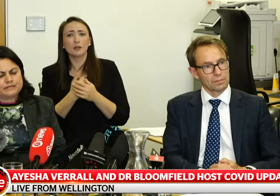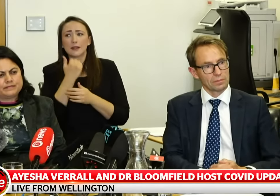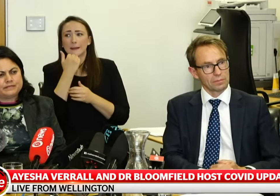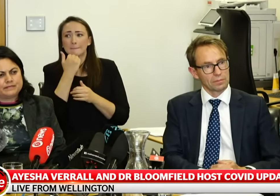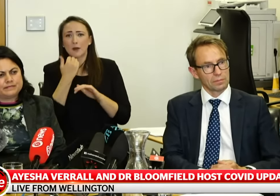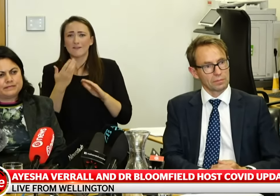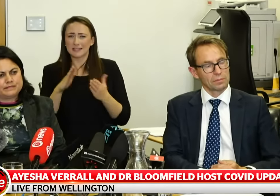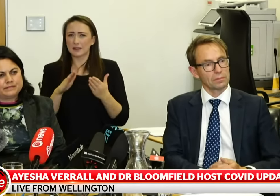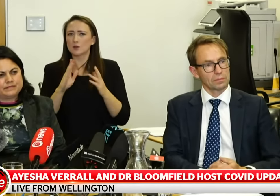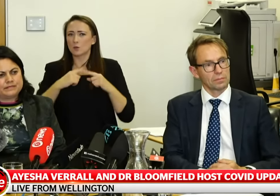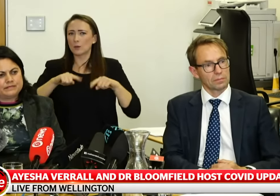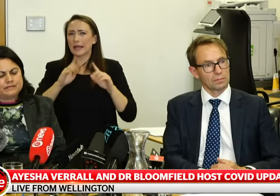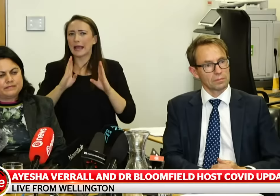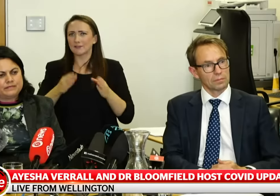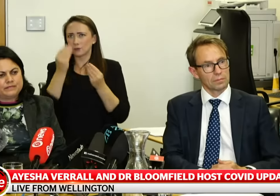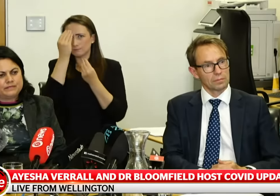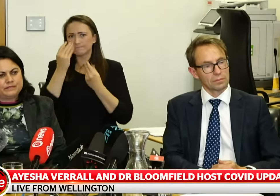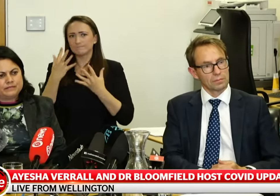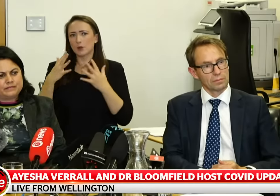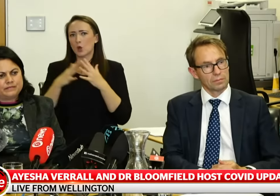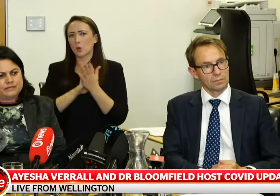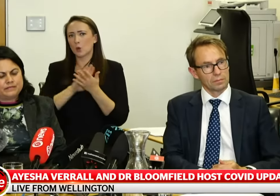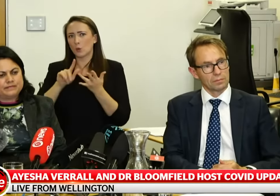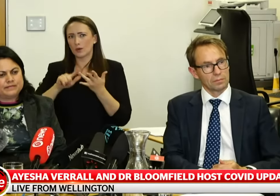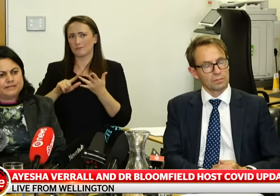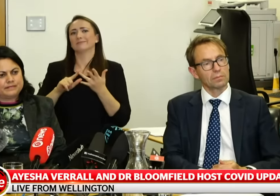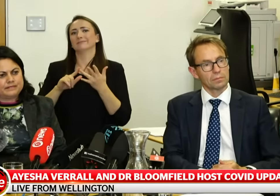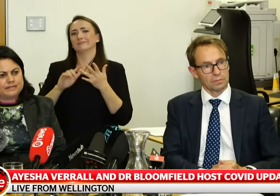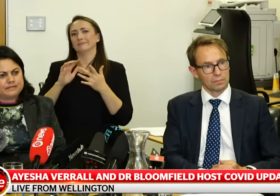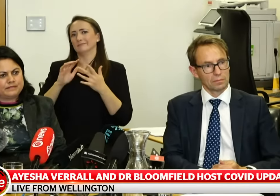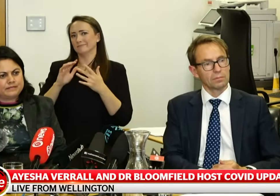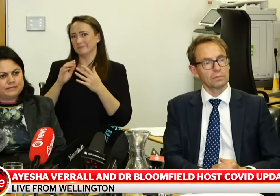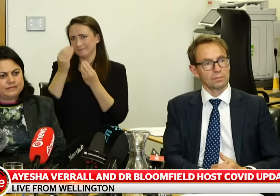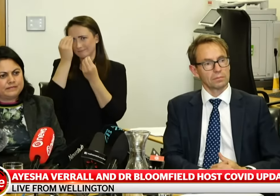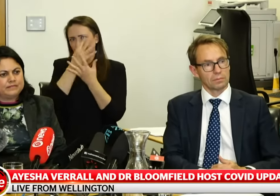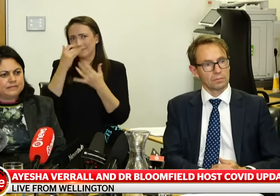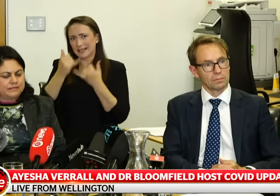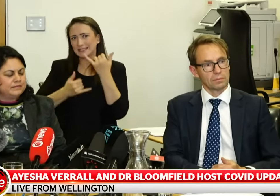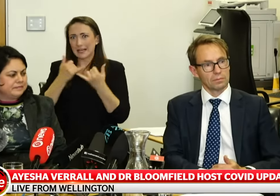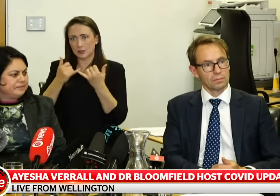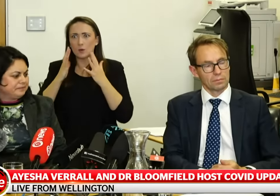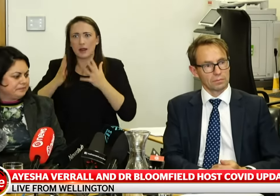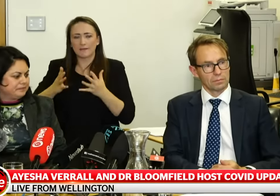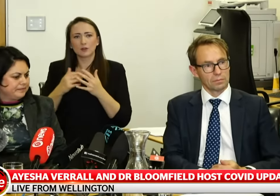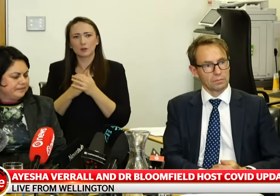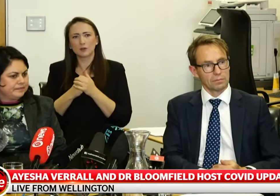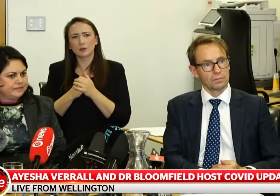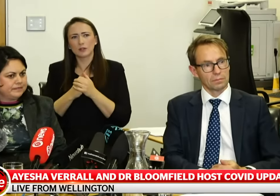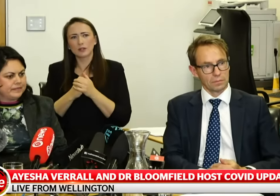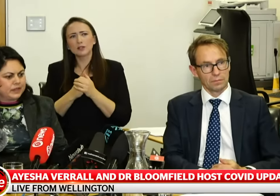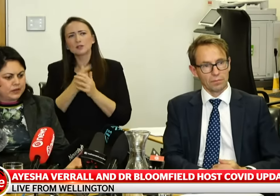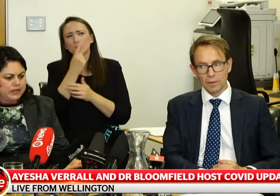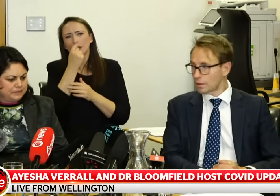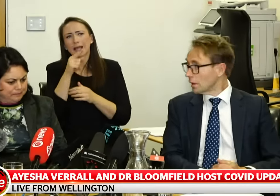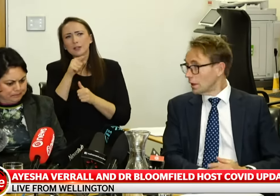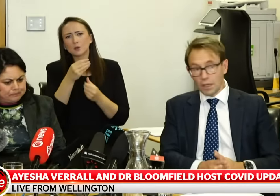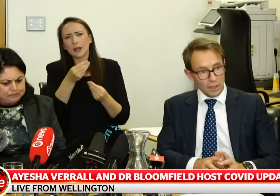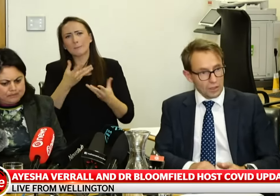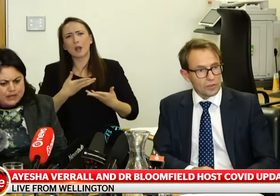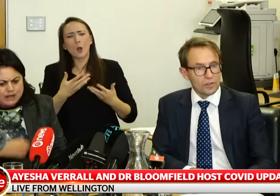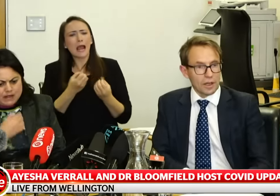any better picture about the direct deaths as a result of COVID as opposed to people dying with COVID? Go